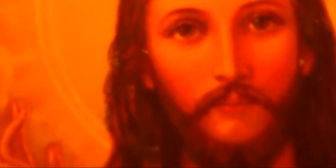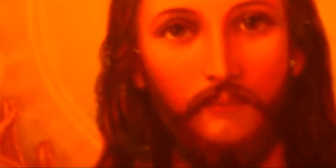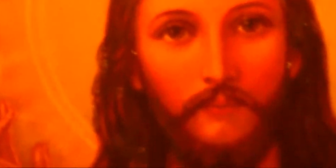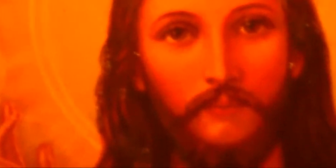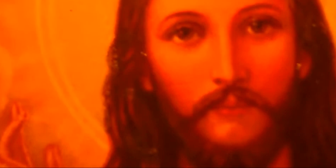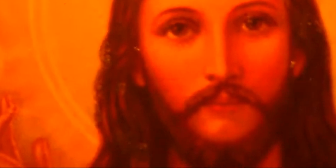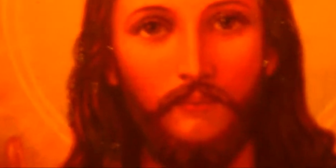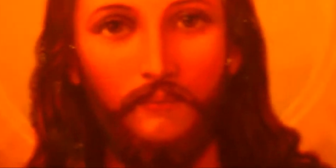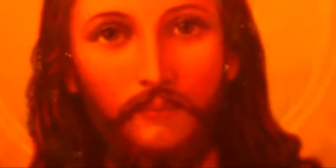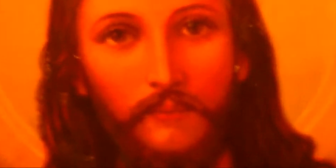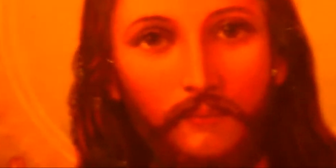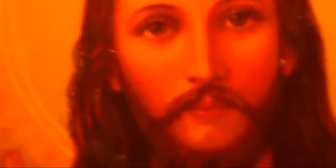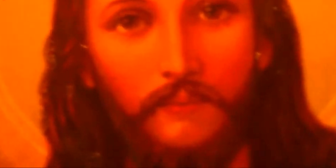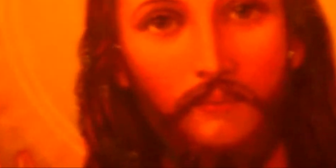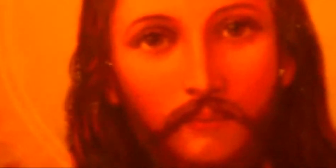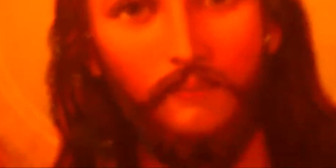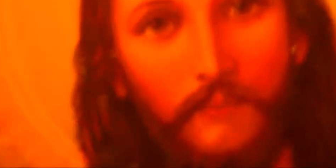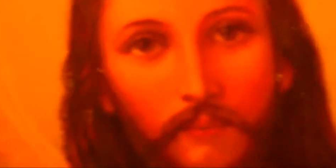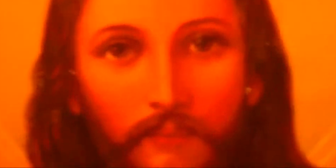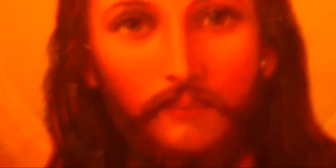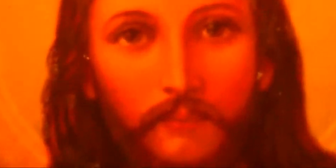Taught by people.